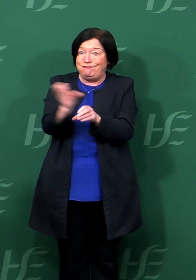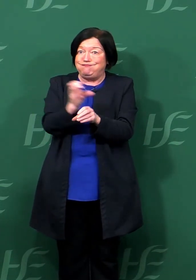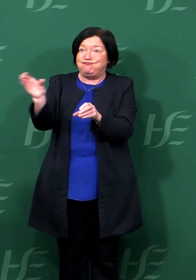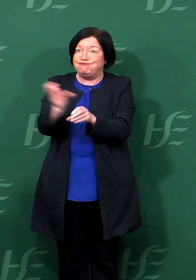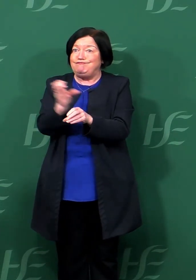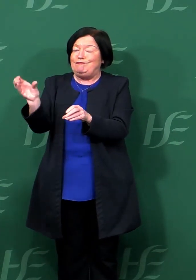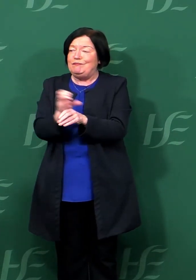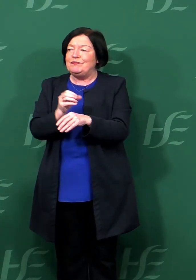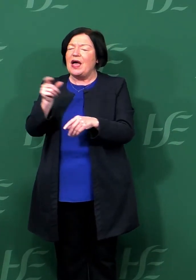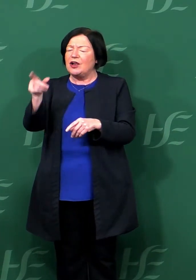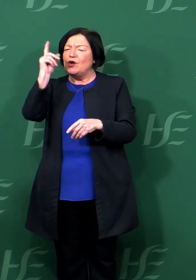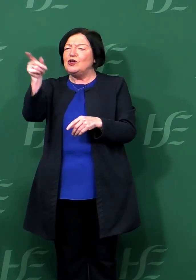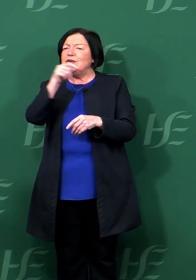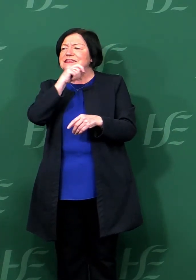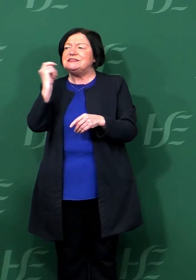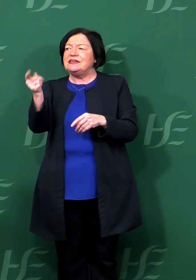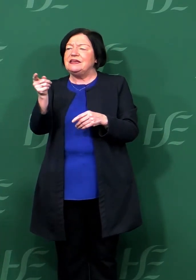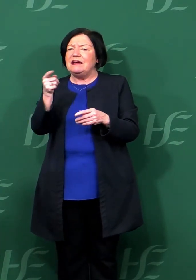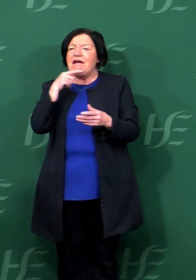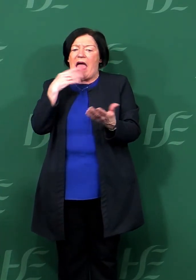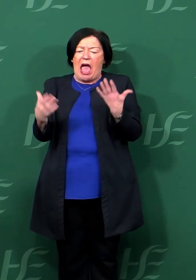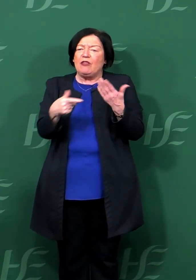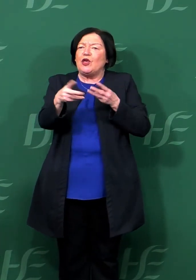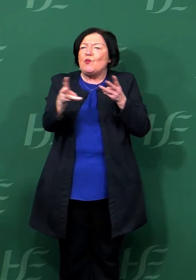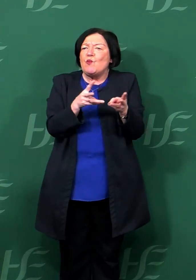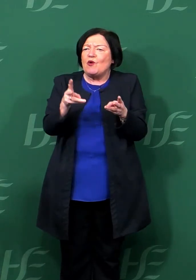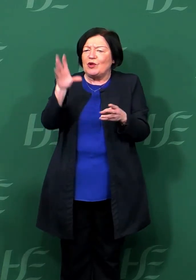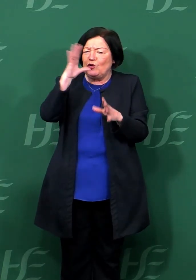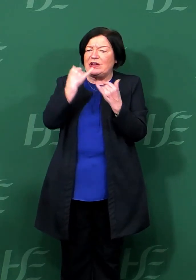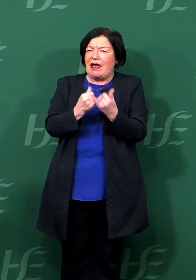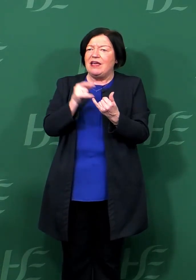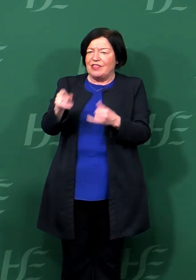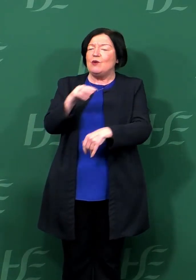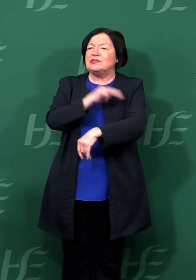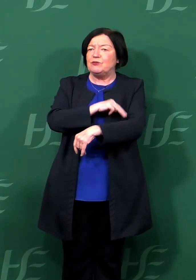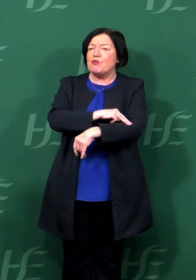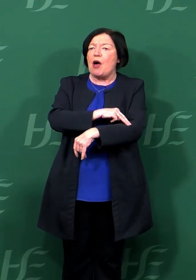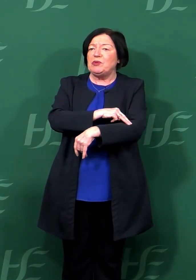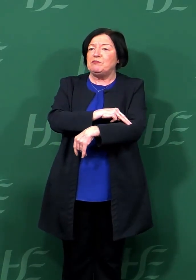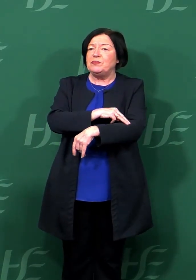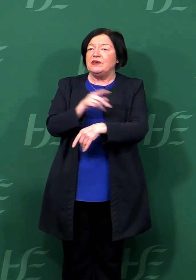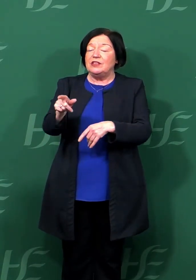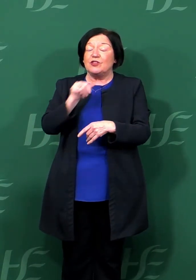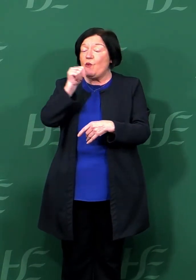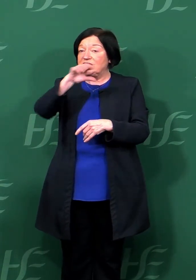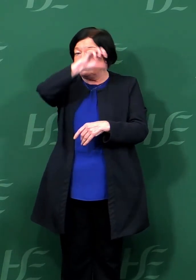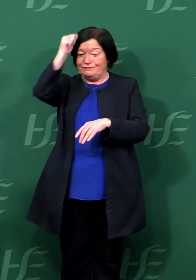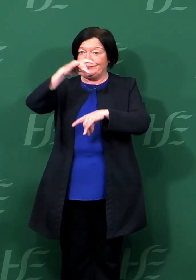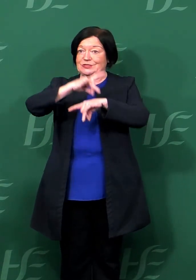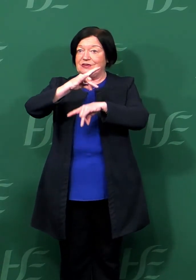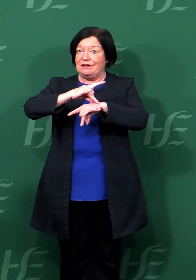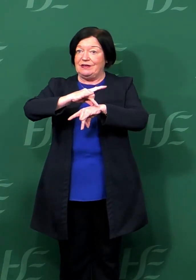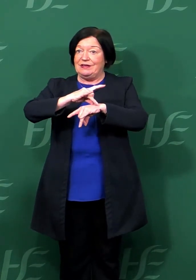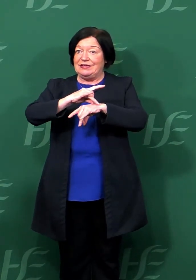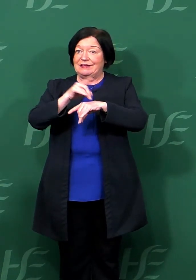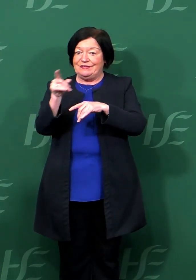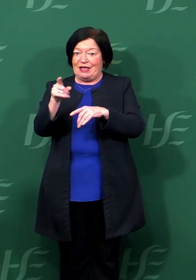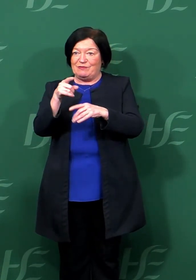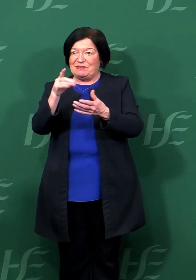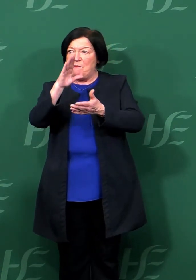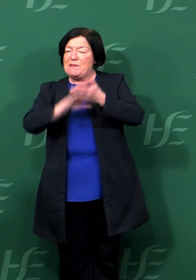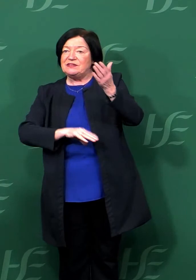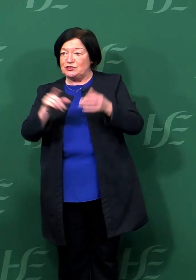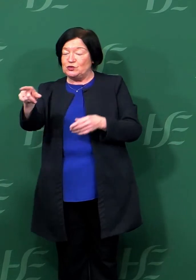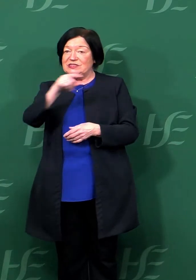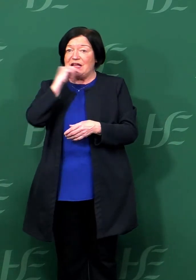know you're saying that it was just kind of how they worked, but it seems like there was a problem here where there wasn't a consultant given oversight, as you